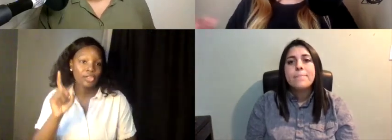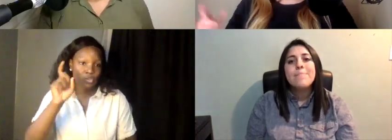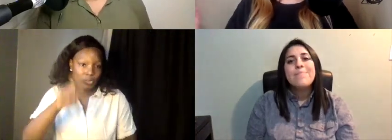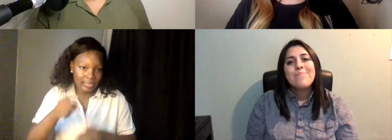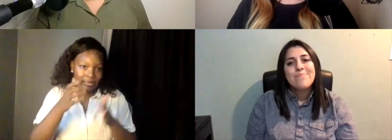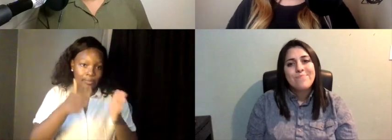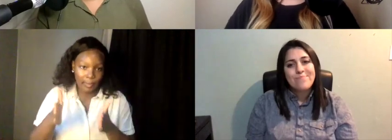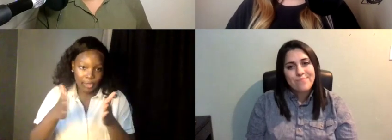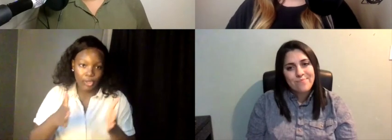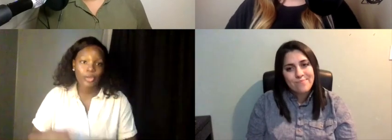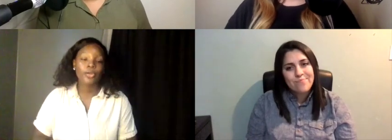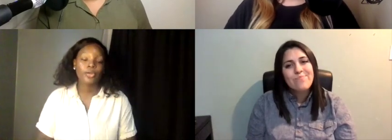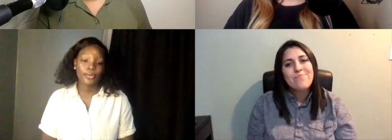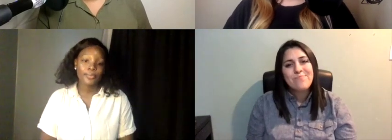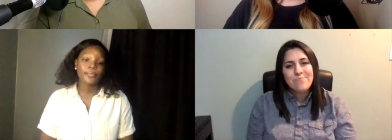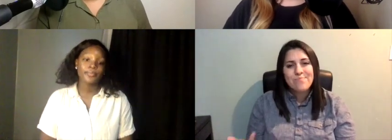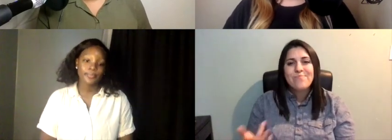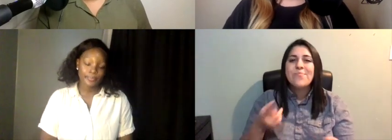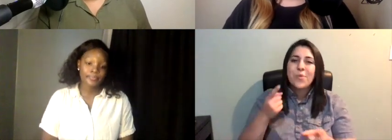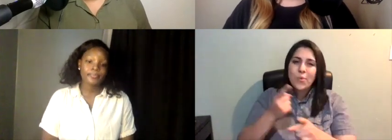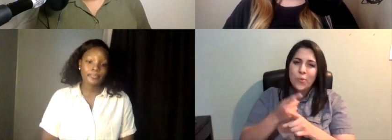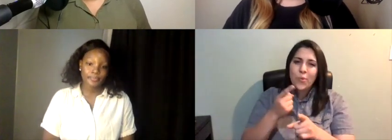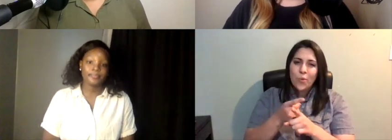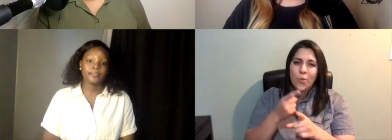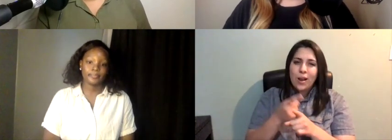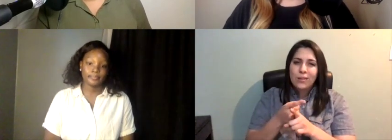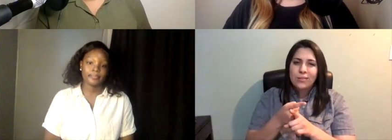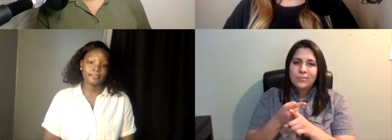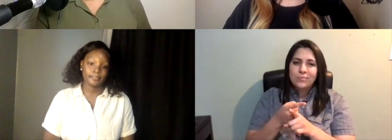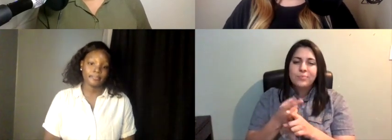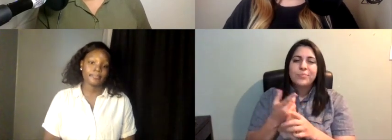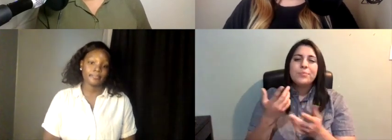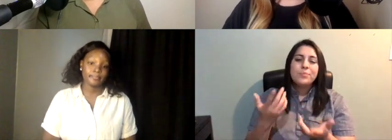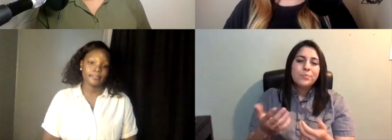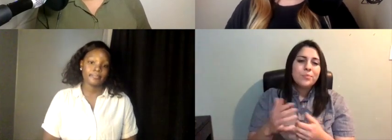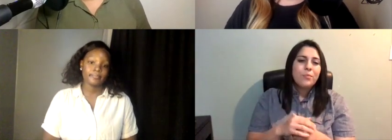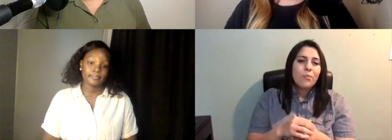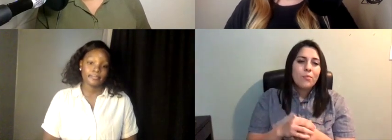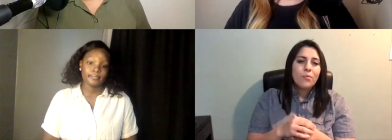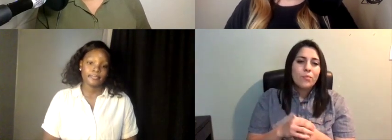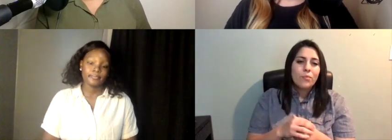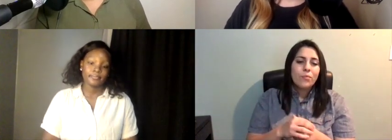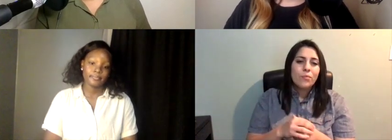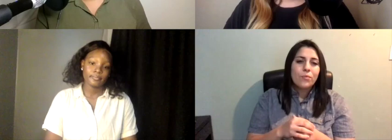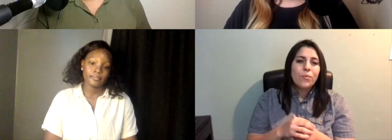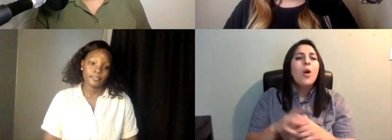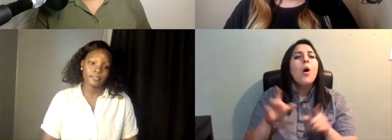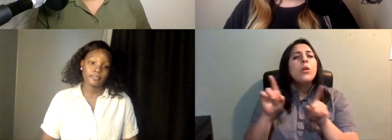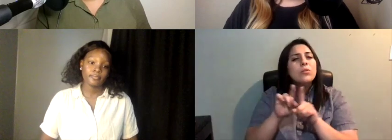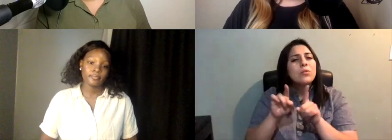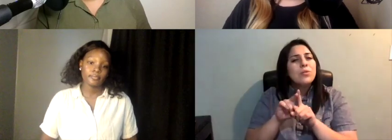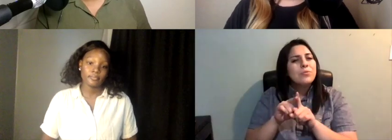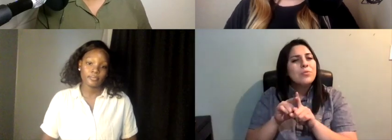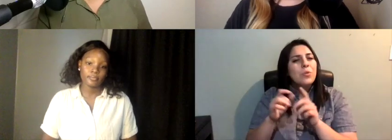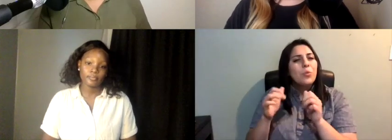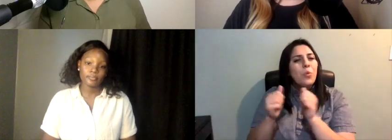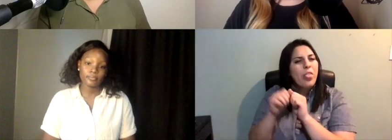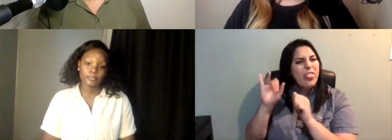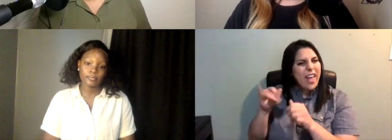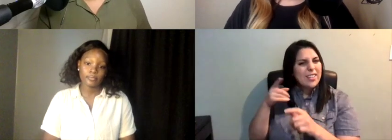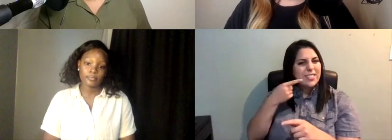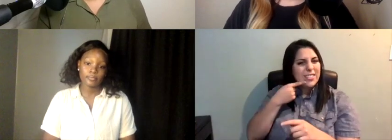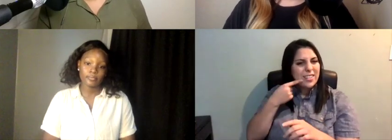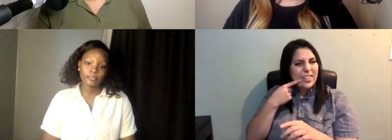Right. And kind of bouncing off that, I think you should really try and maintain authenticity and